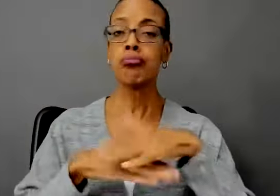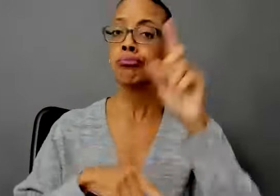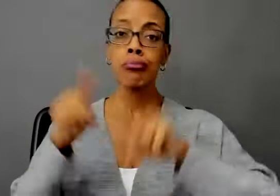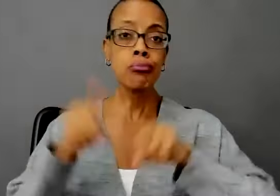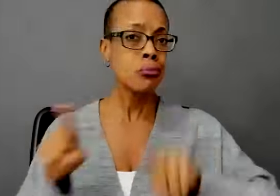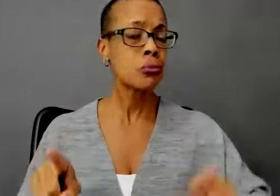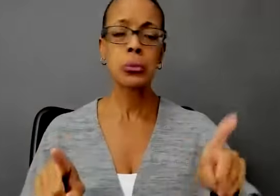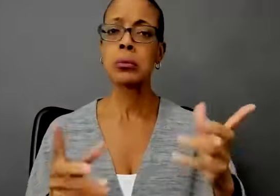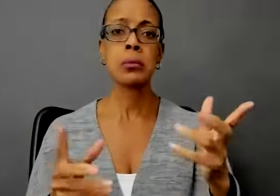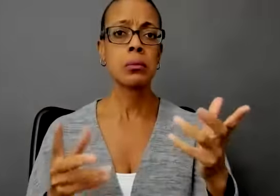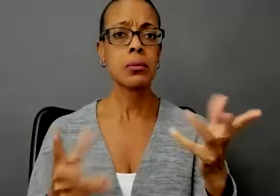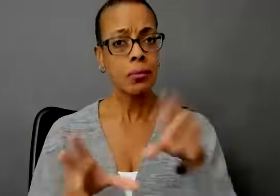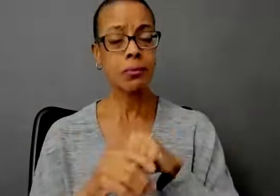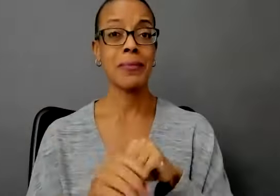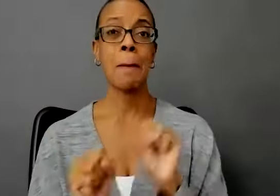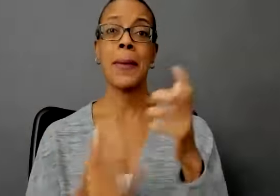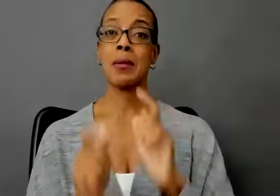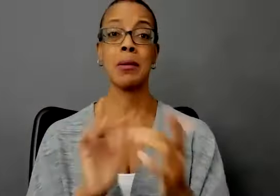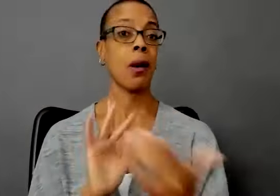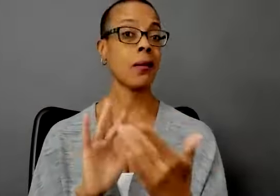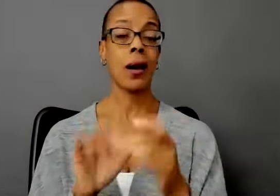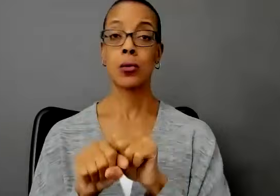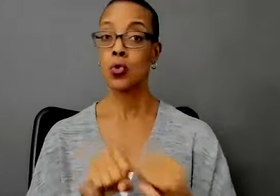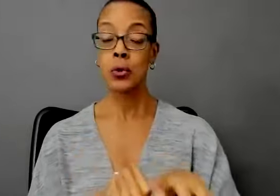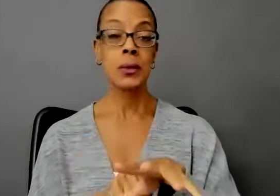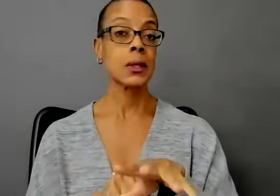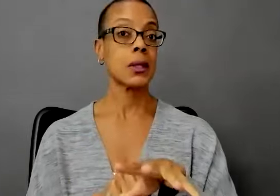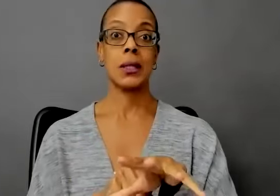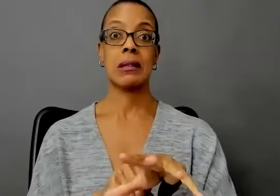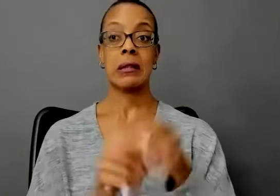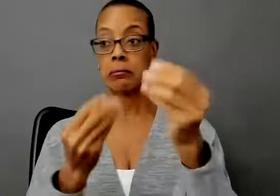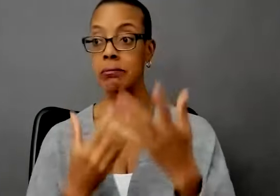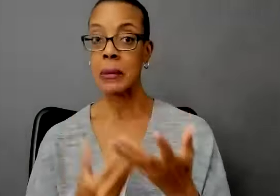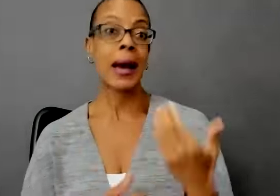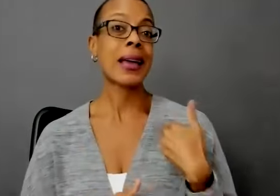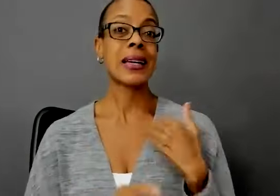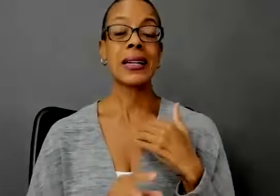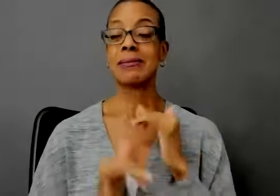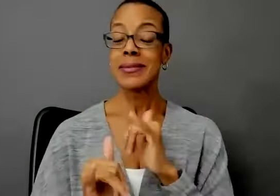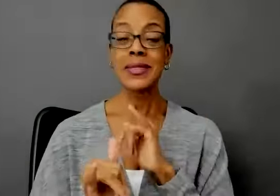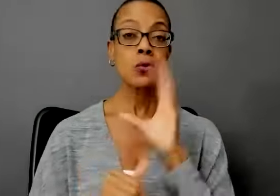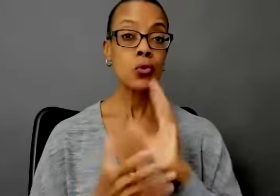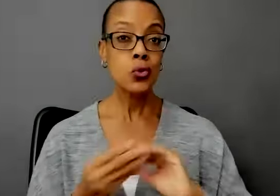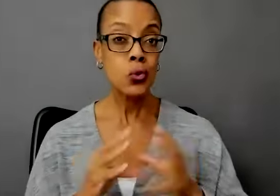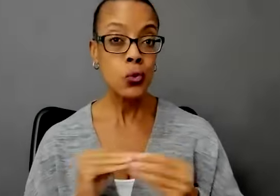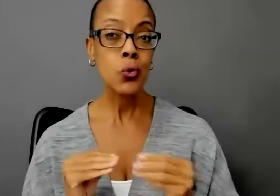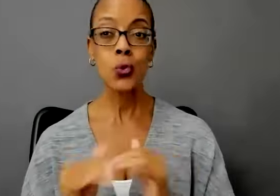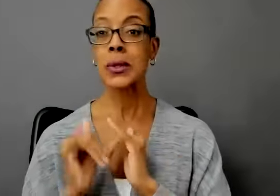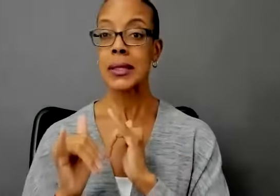to us on social media and said, you know, I have a similar story and, you know, I don't know anything